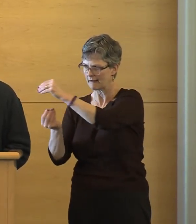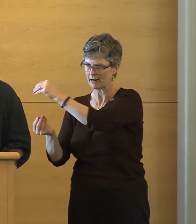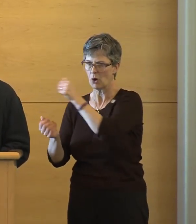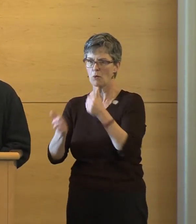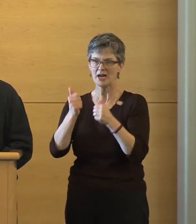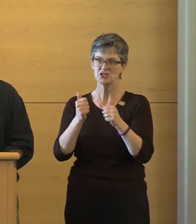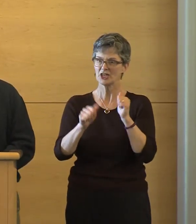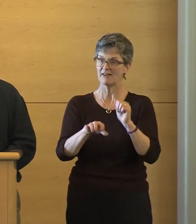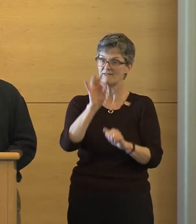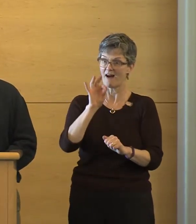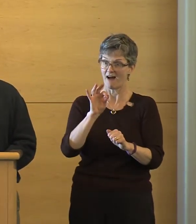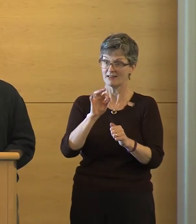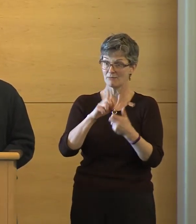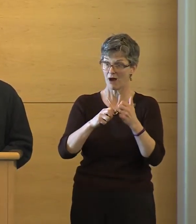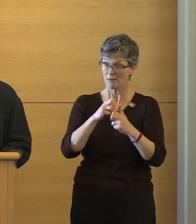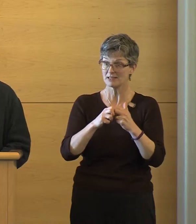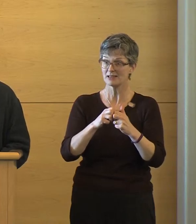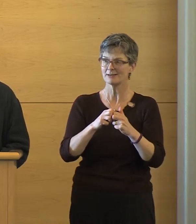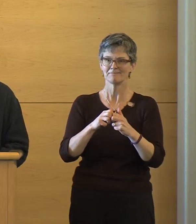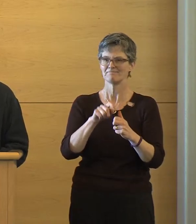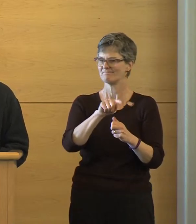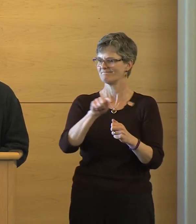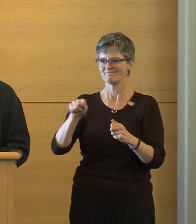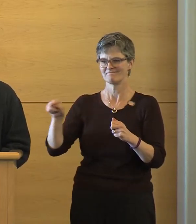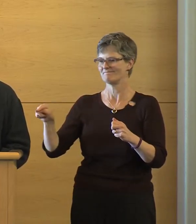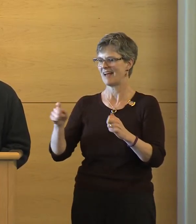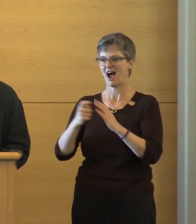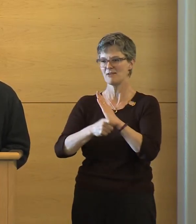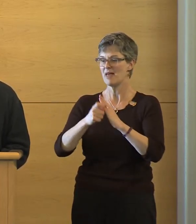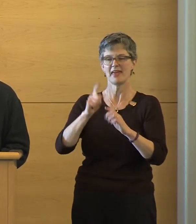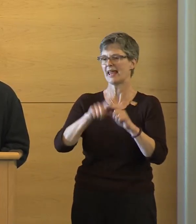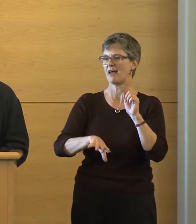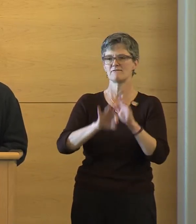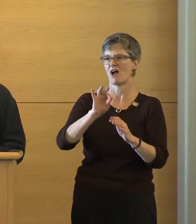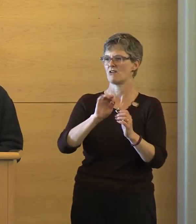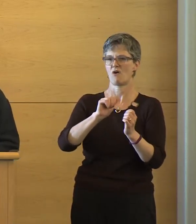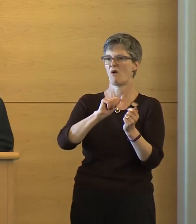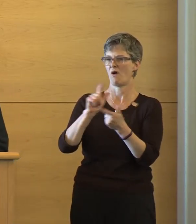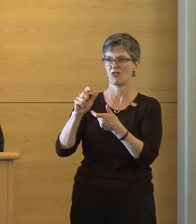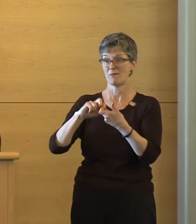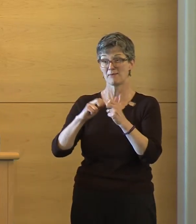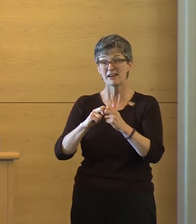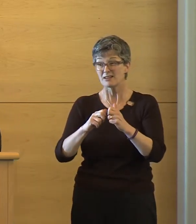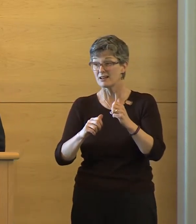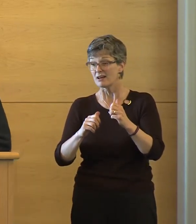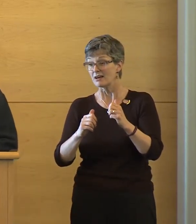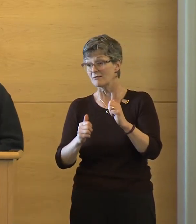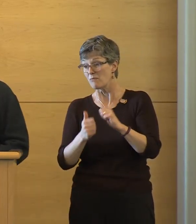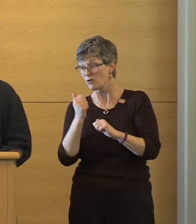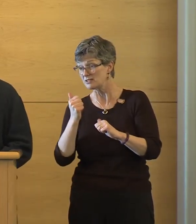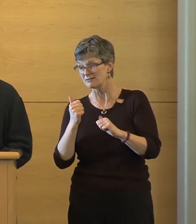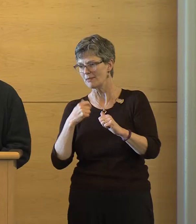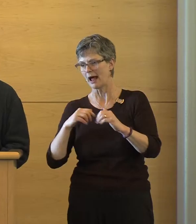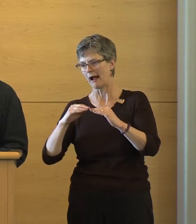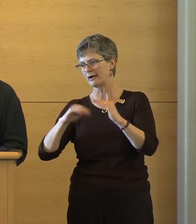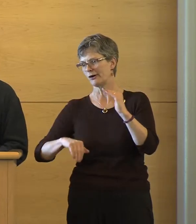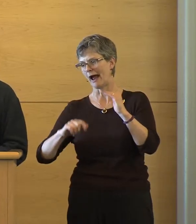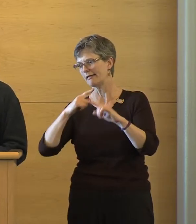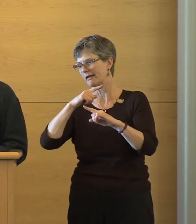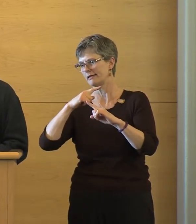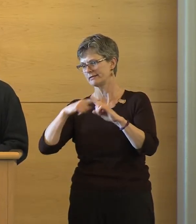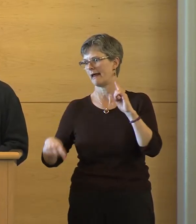has at least 18 accessibility problems, and we know what those problems are. And so I just wanted to see which of the checkers could